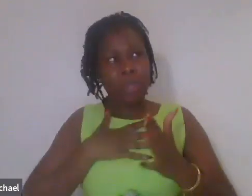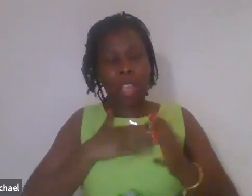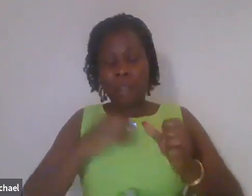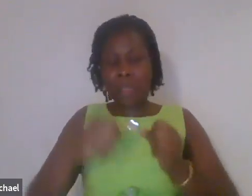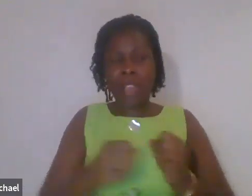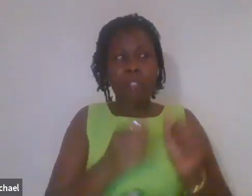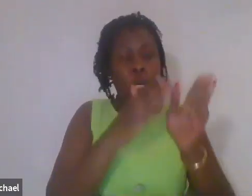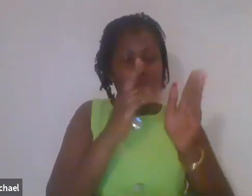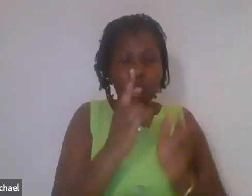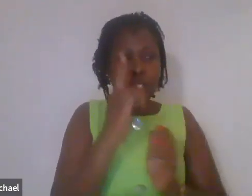Thank you for that.